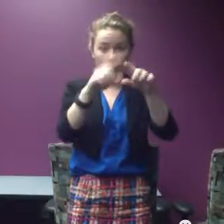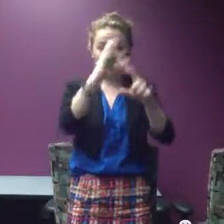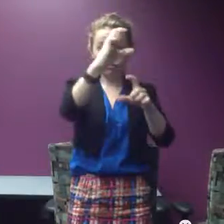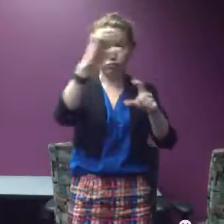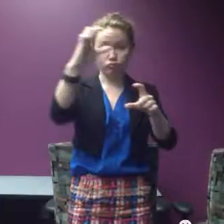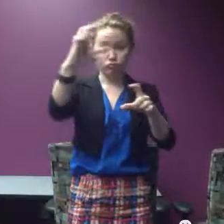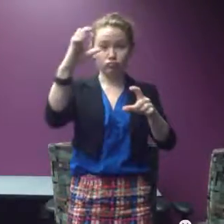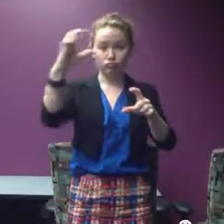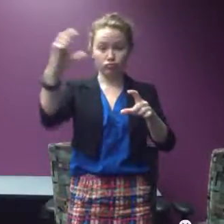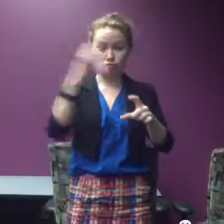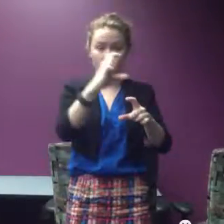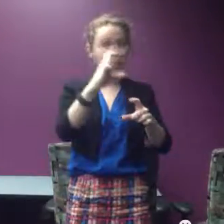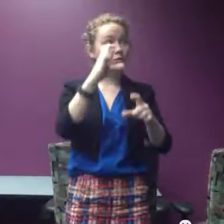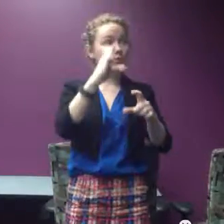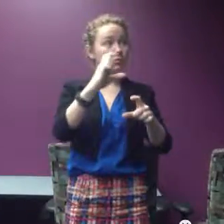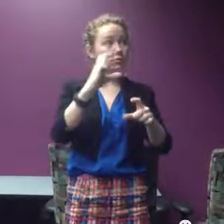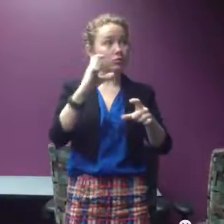we're measuring using squares.